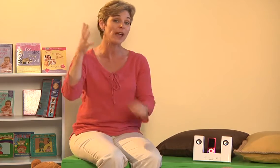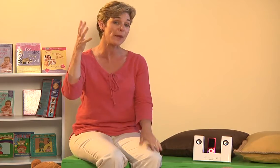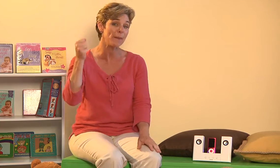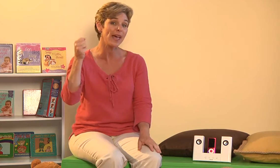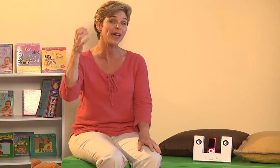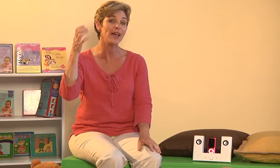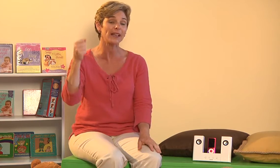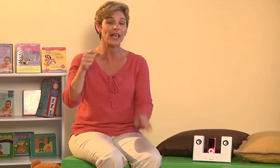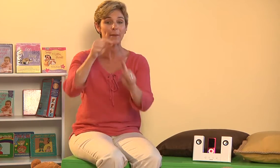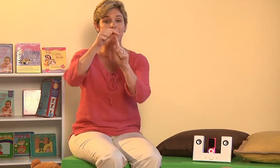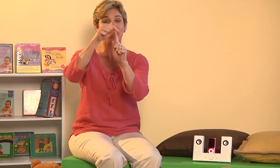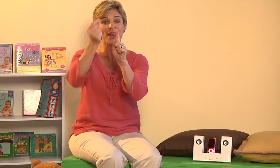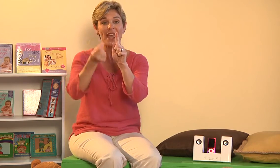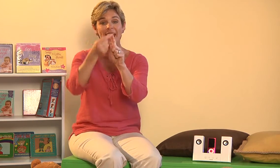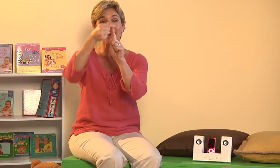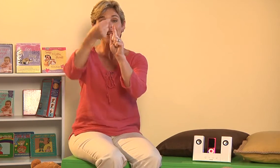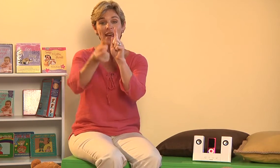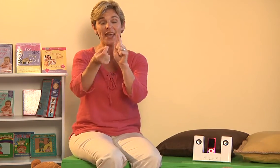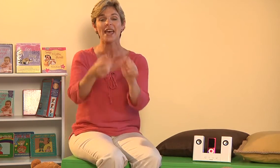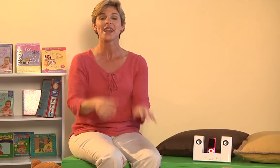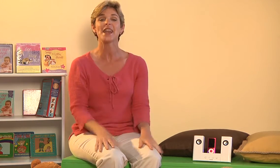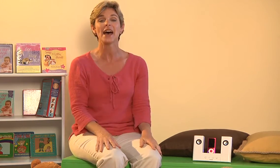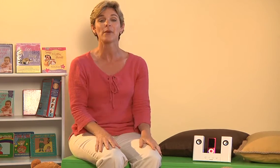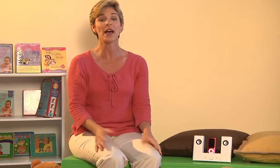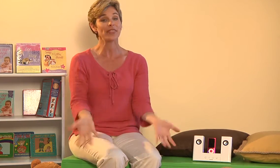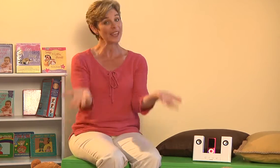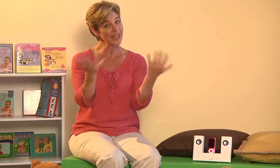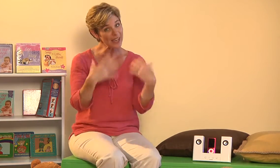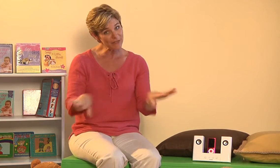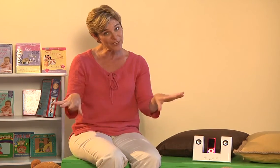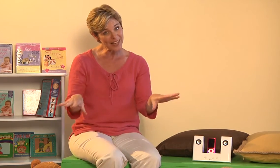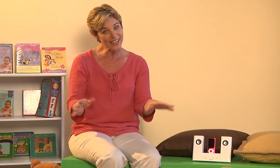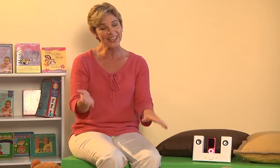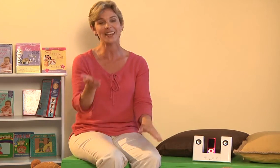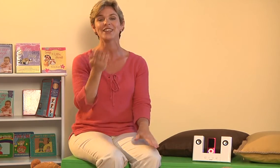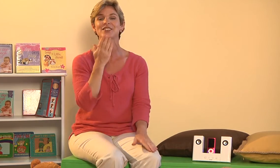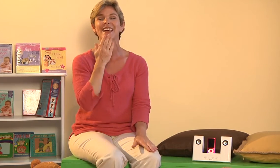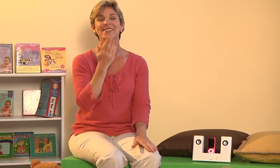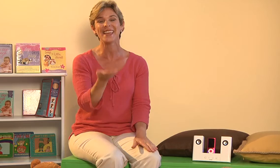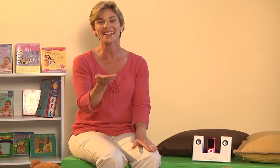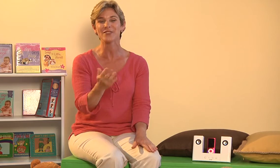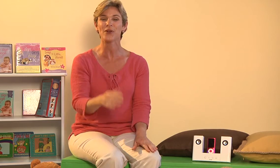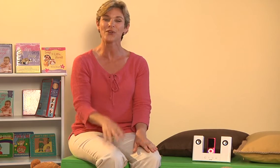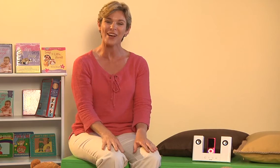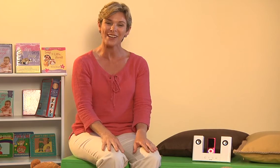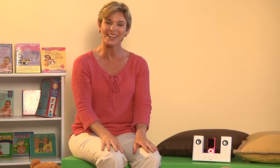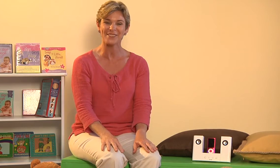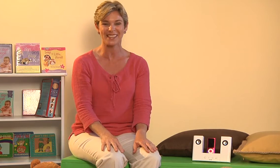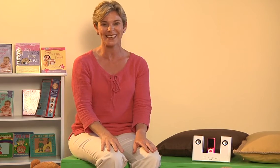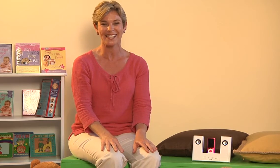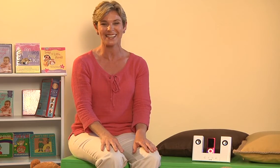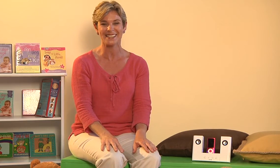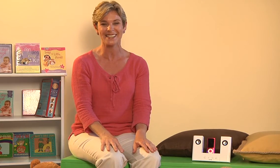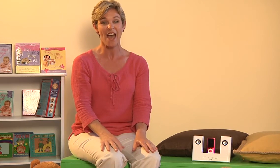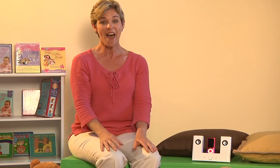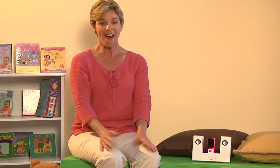and milk and banana. Now I think I'm finished. Thanks for all of these.